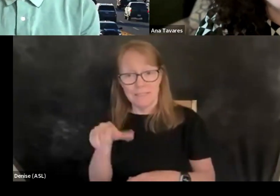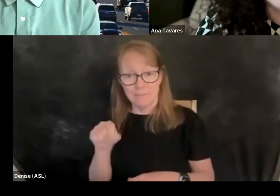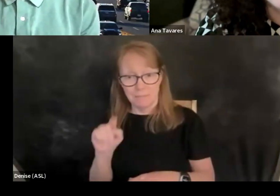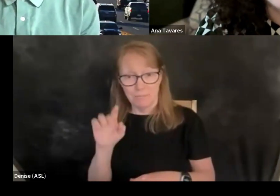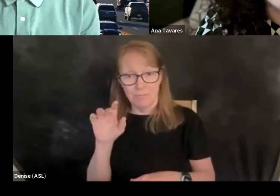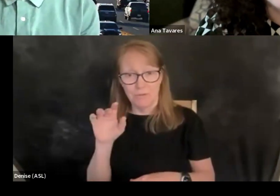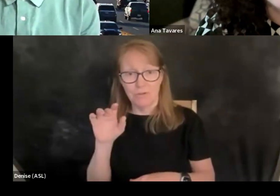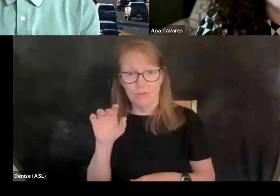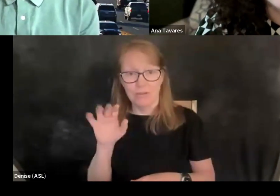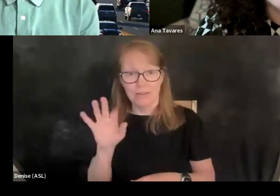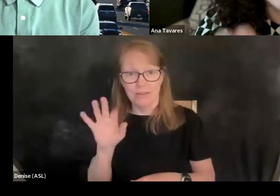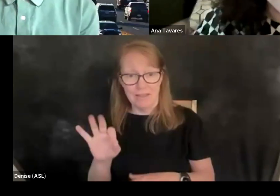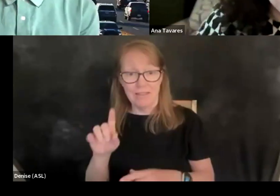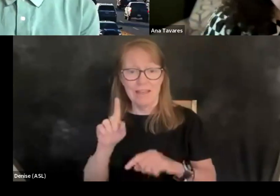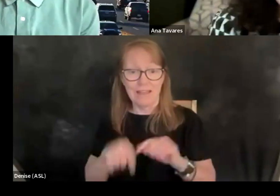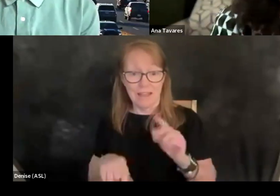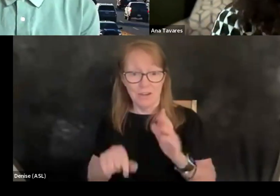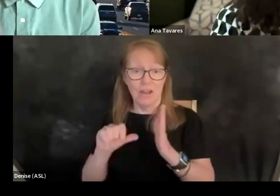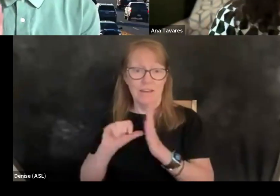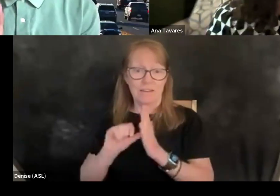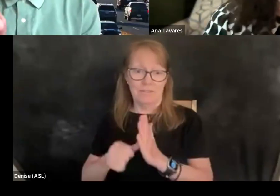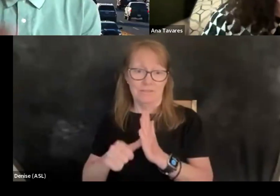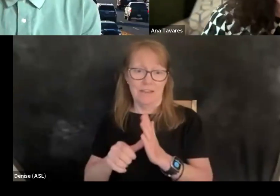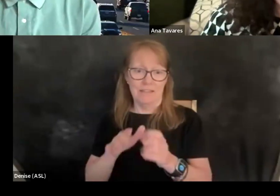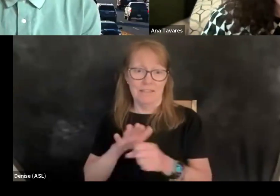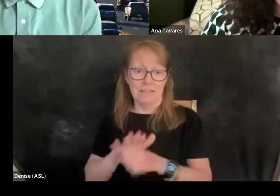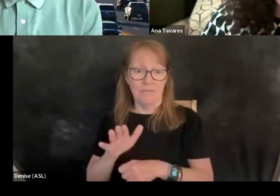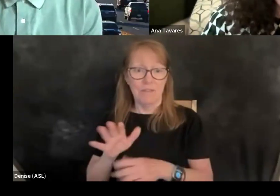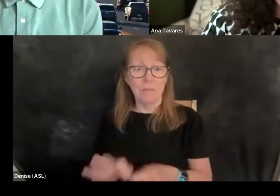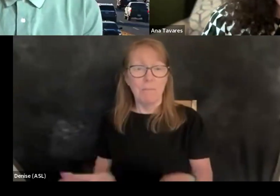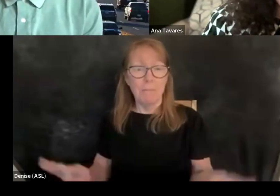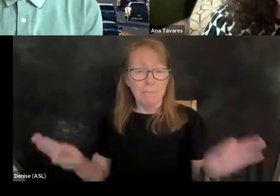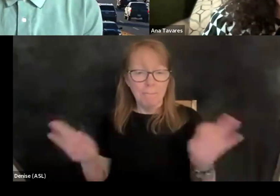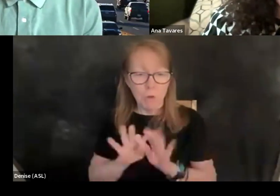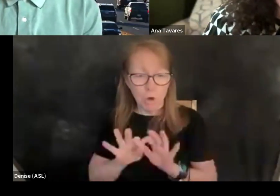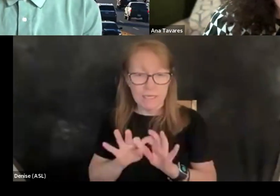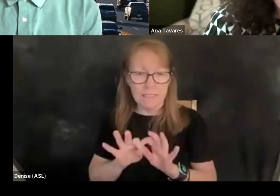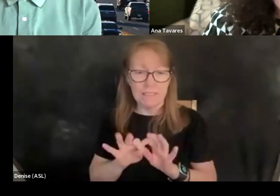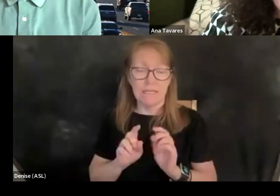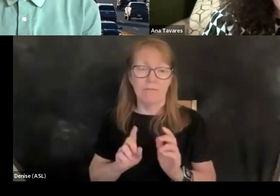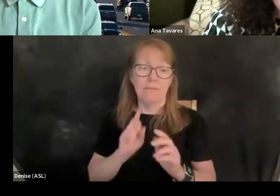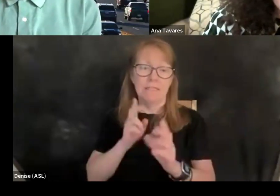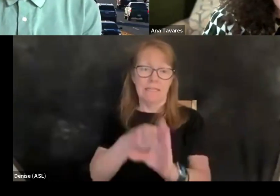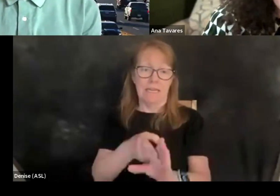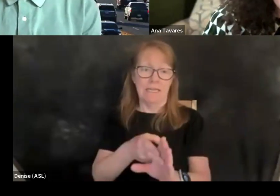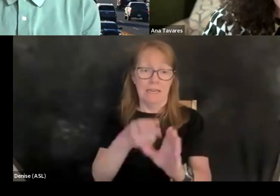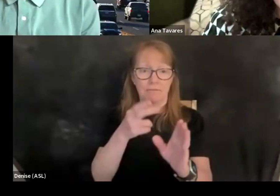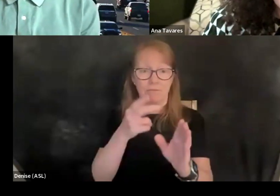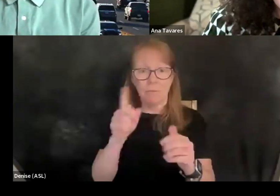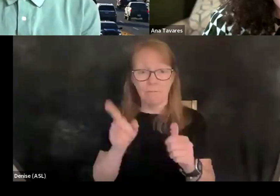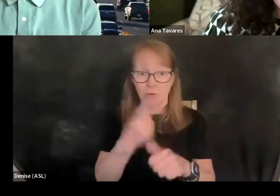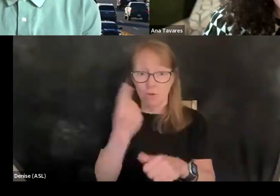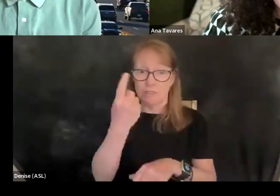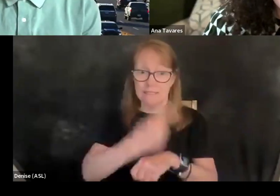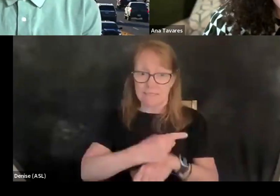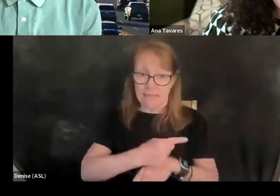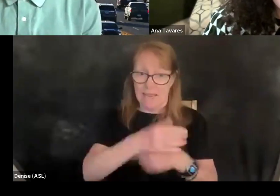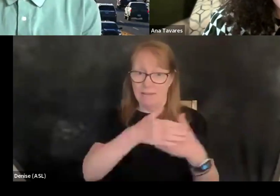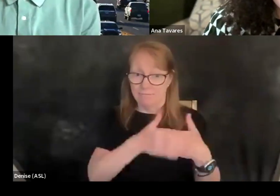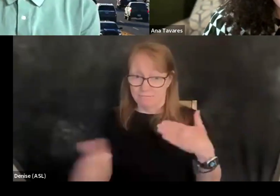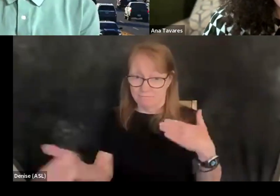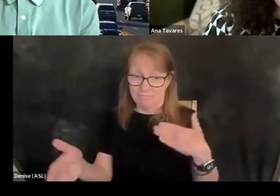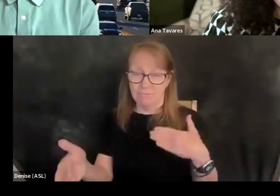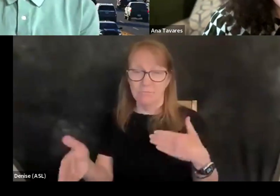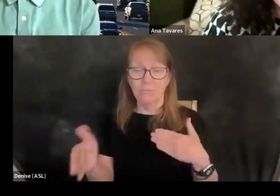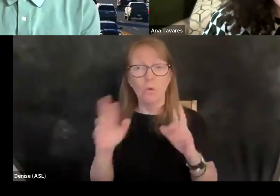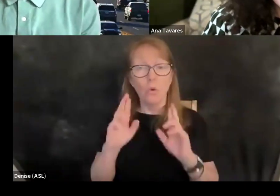enough the importance of attending from day one. We also hope you'll be able to actively participate in